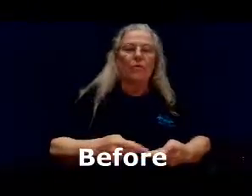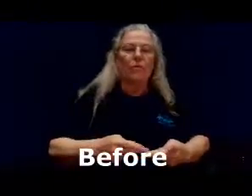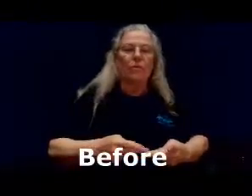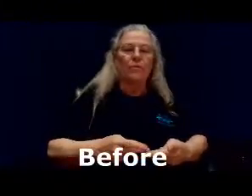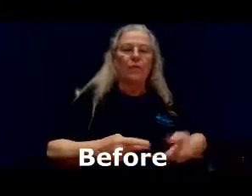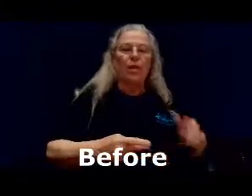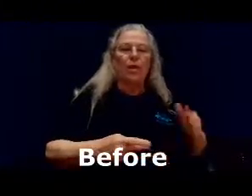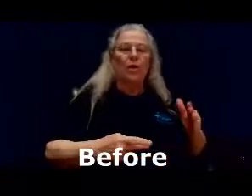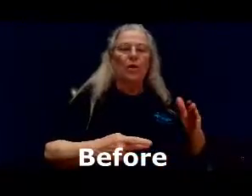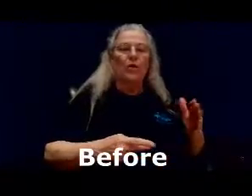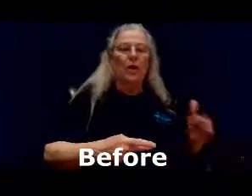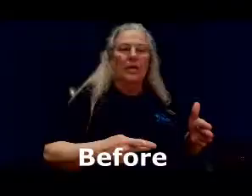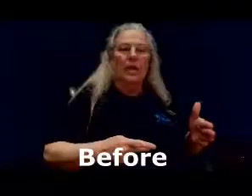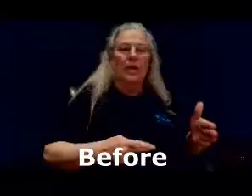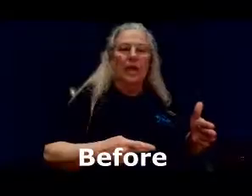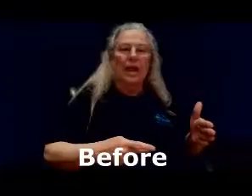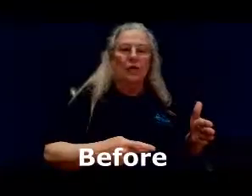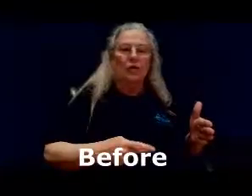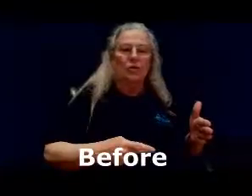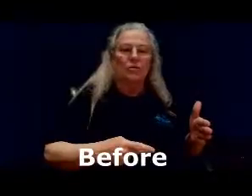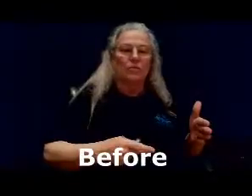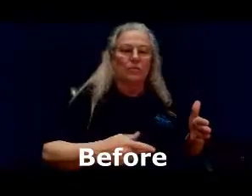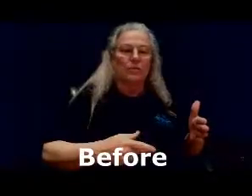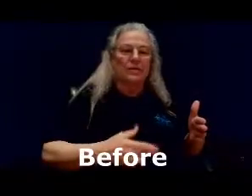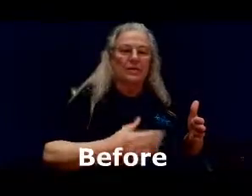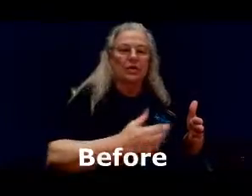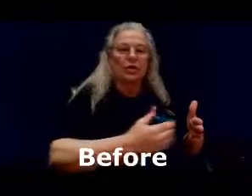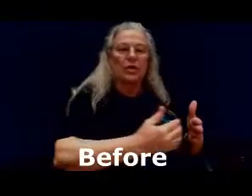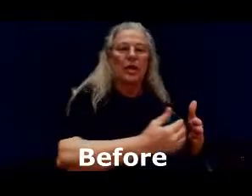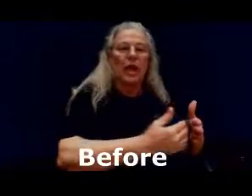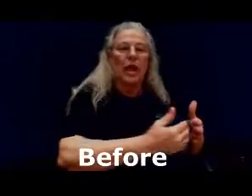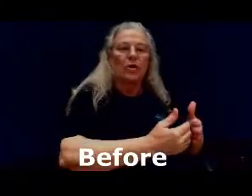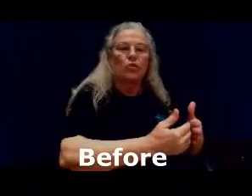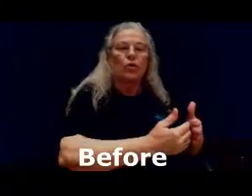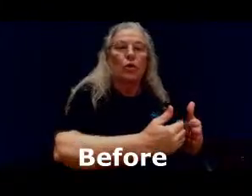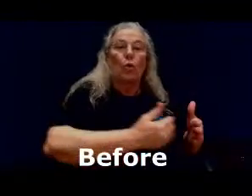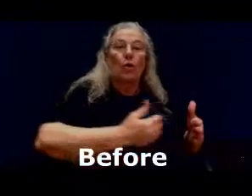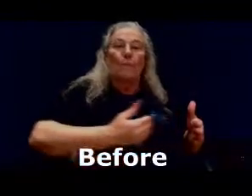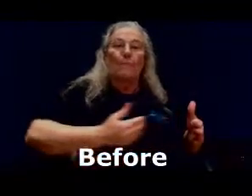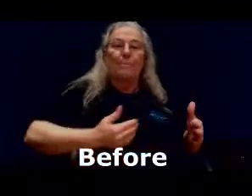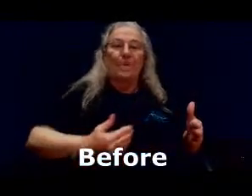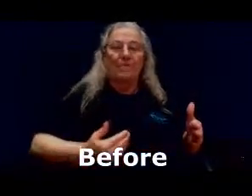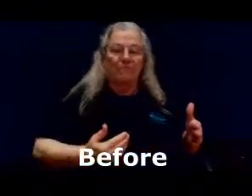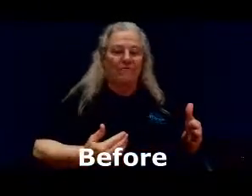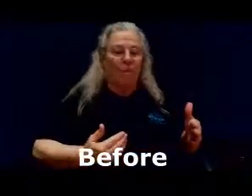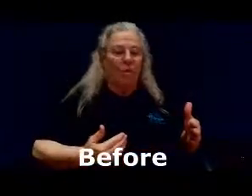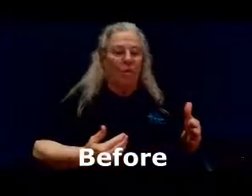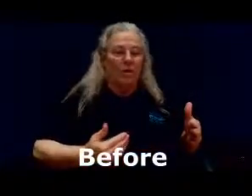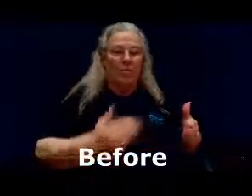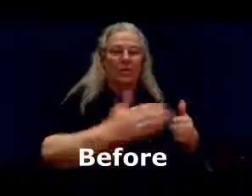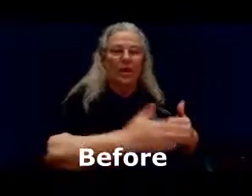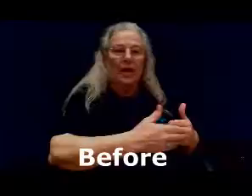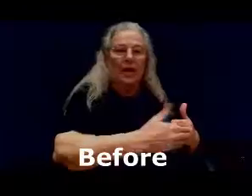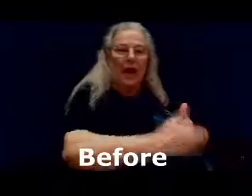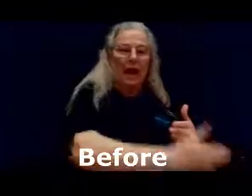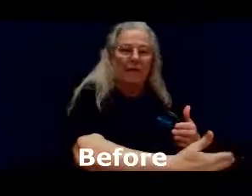Before, your non-dominant hand shows the position and you show before.